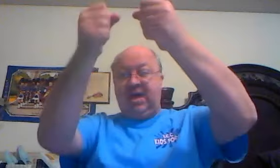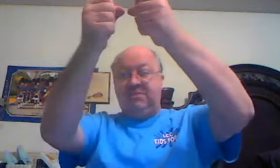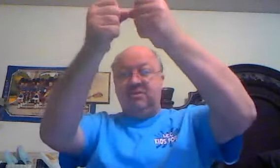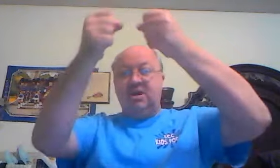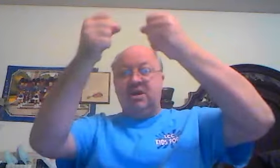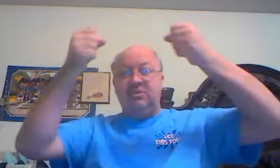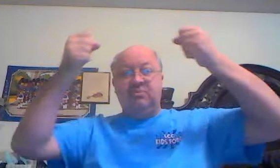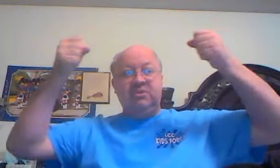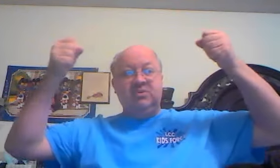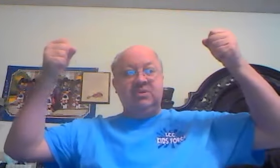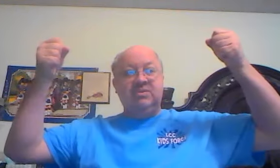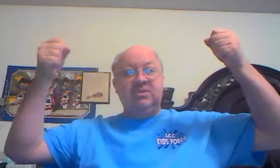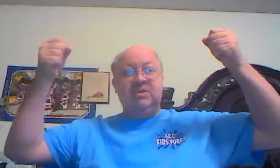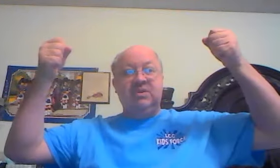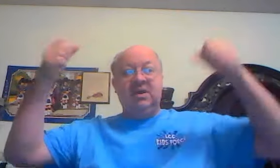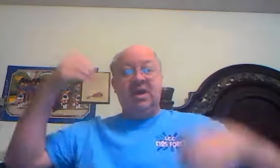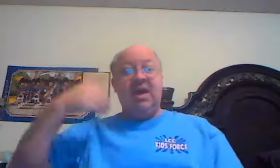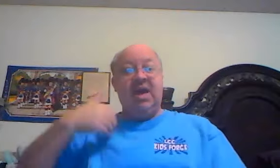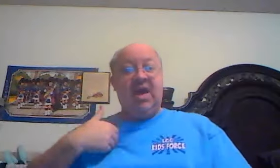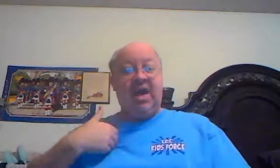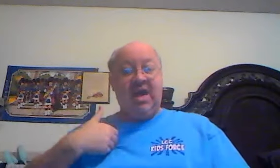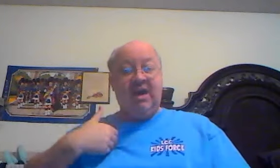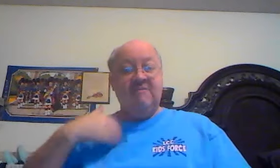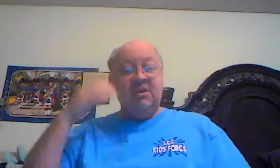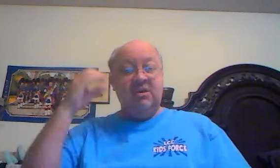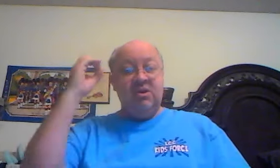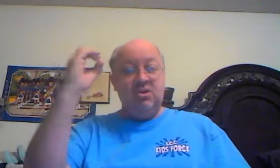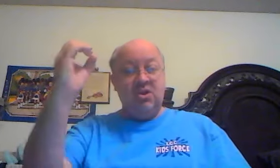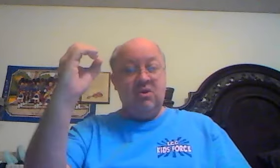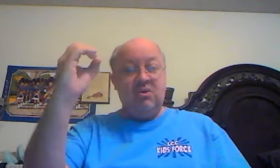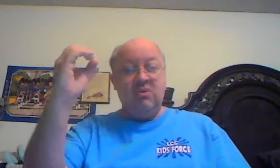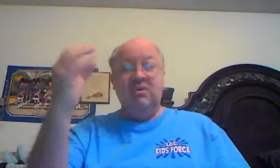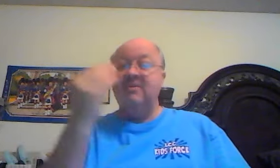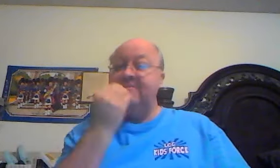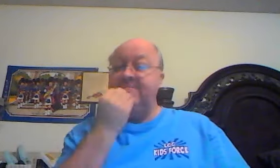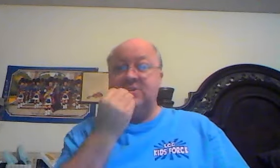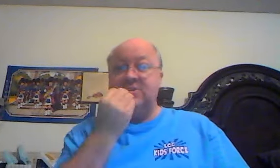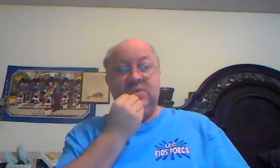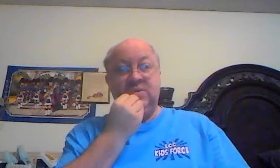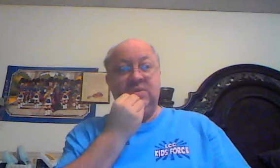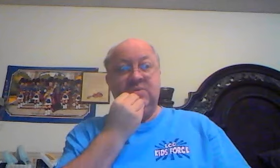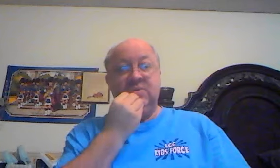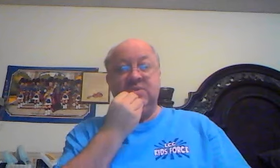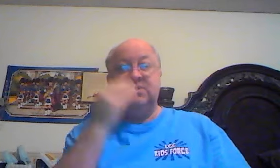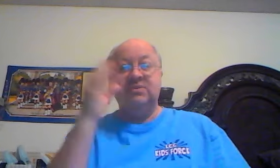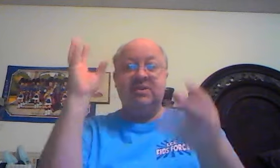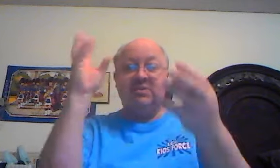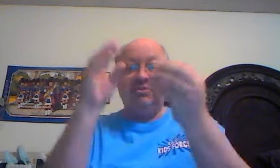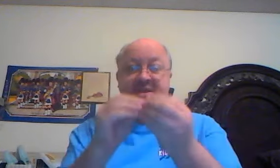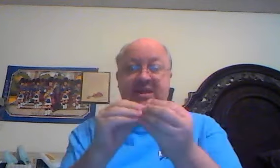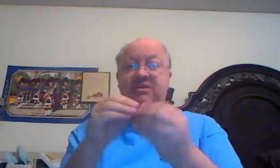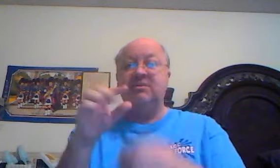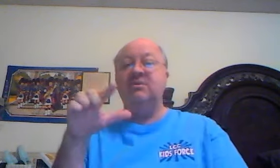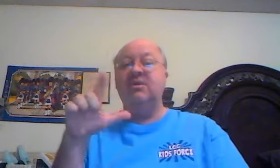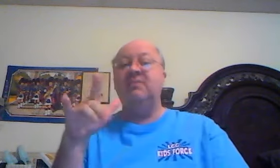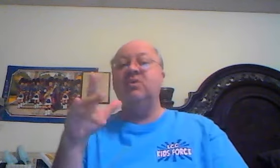cabinet or cupboard, open the doors. Have no food. So let's put it together and we'll